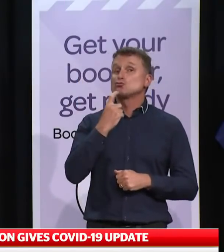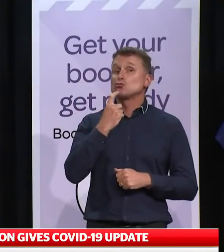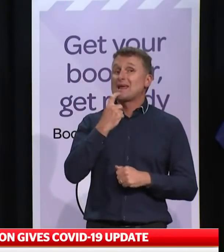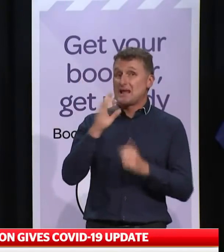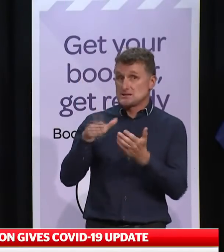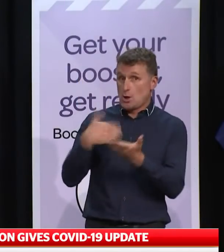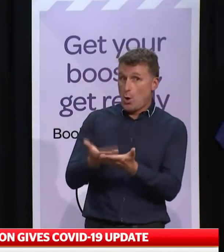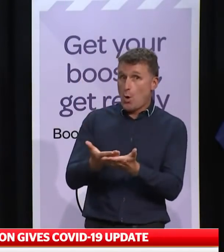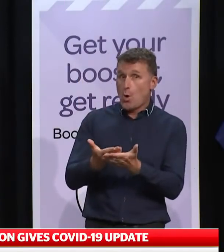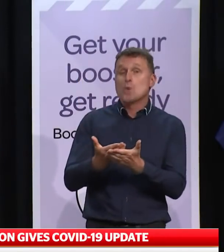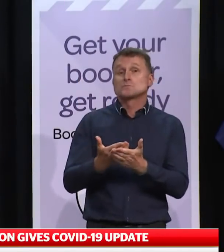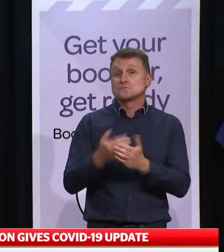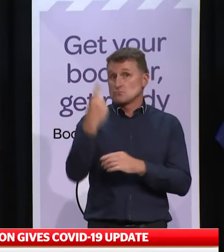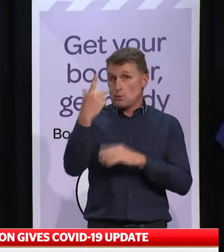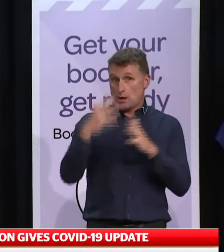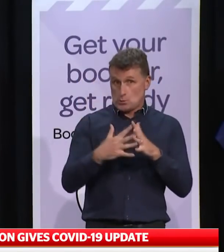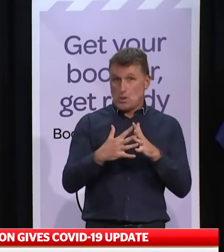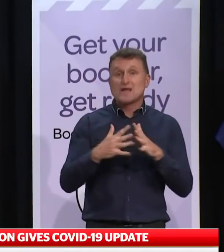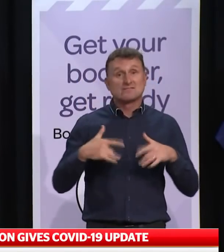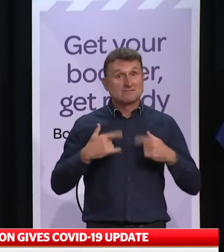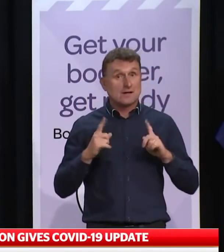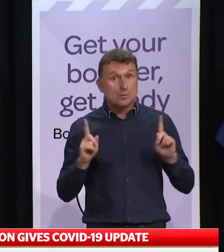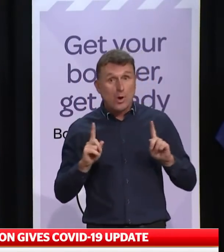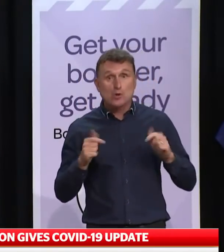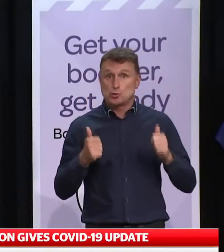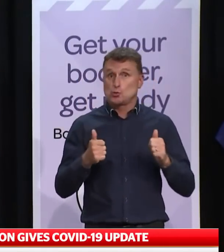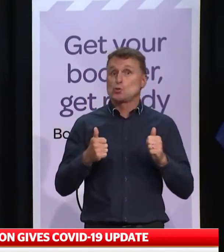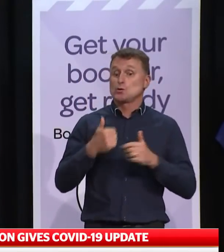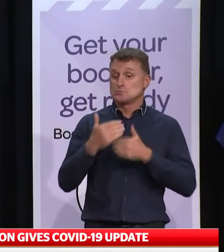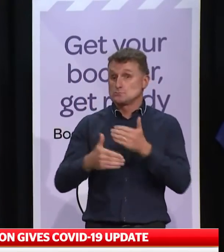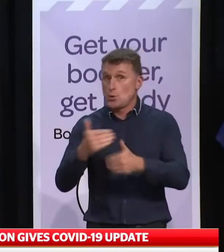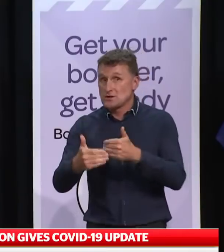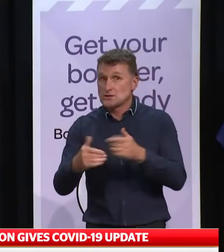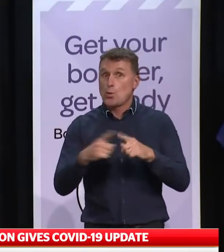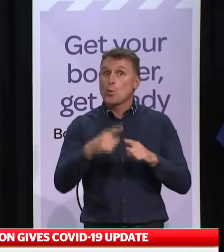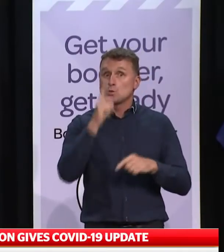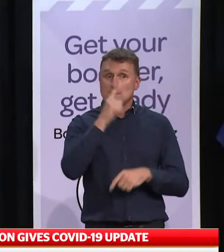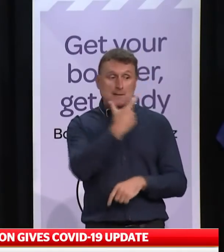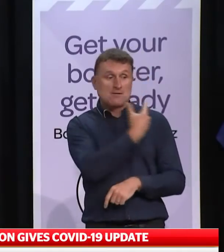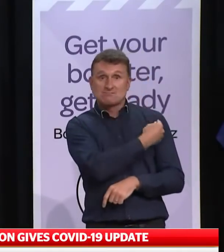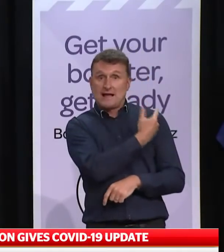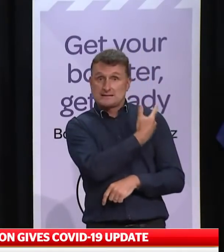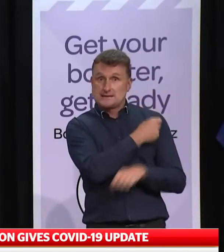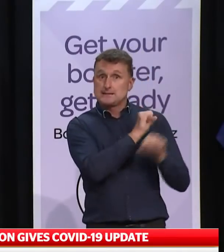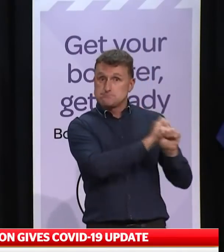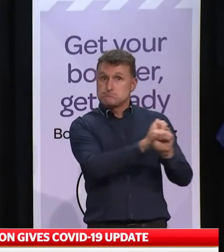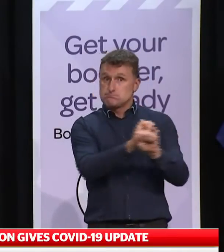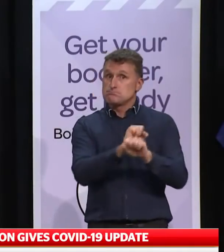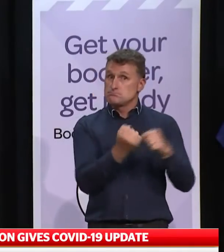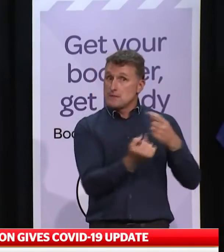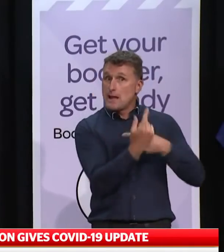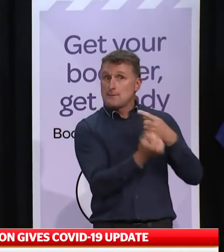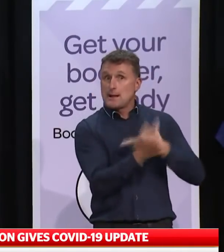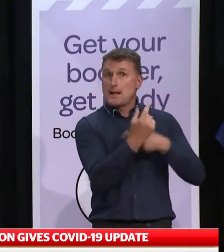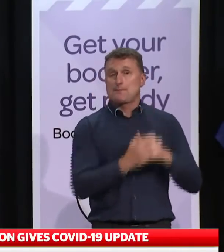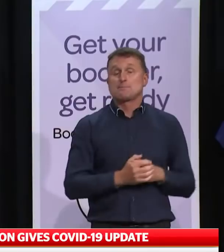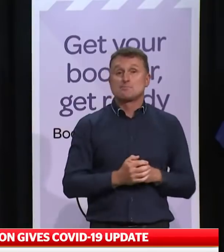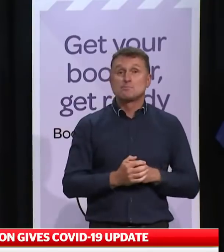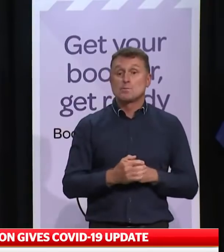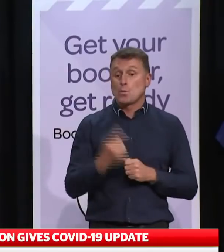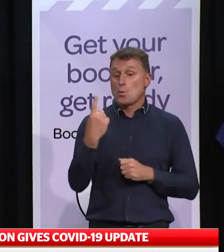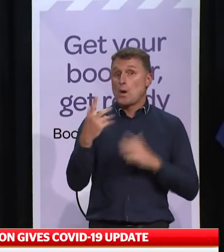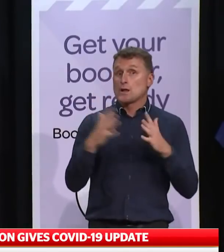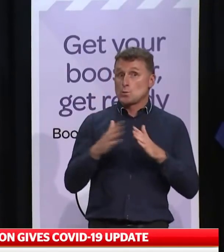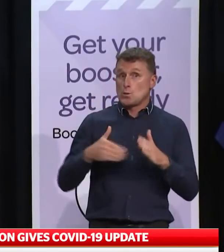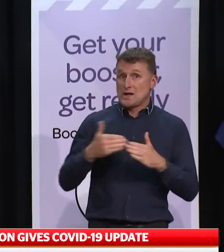just over a week, and we're making good progress in increasing our vaccine protection. In the last week, we have seen a 24% increase